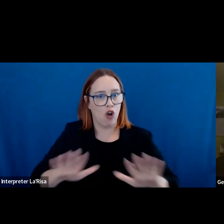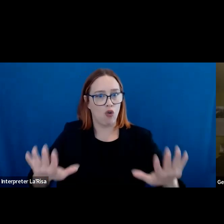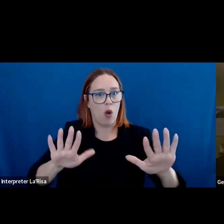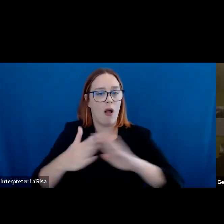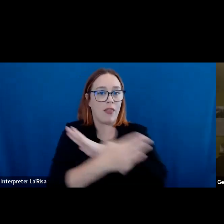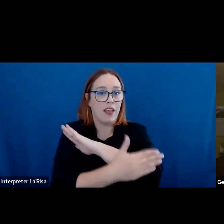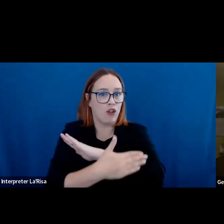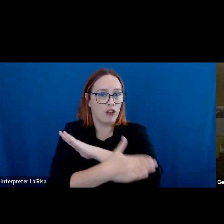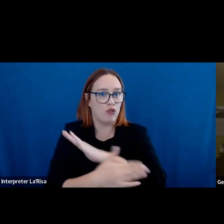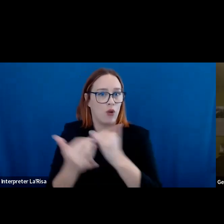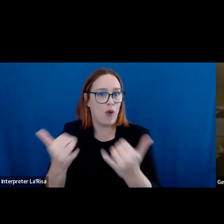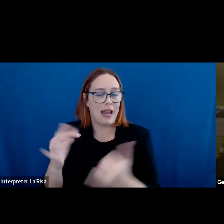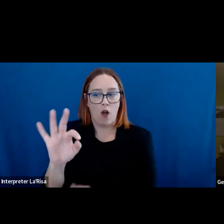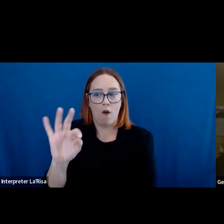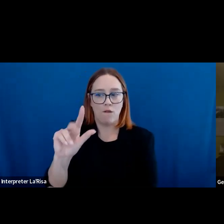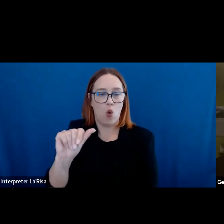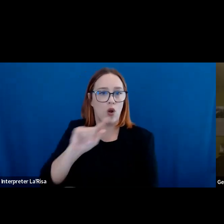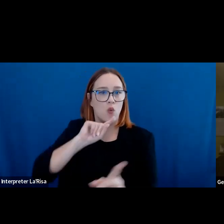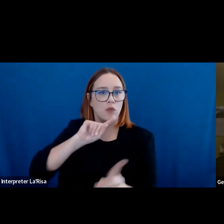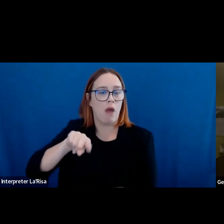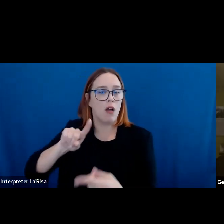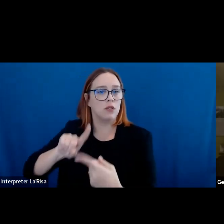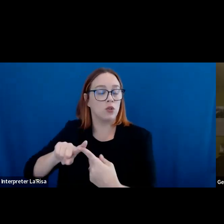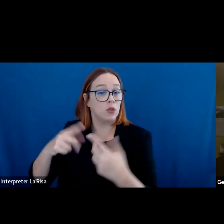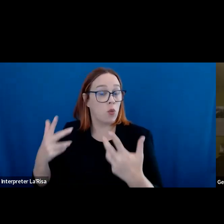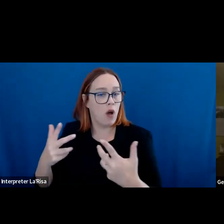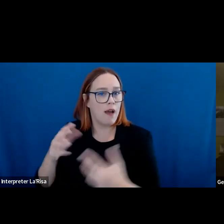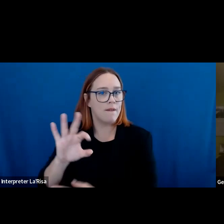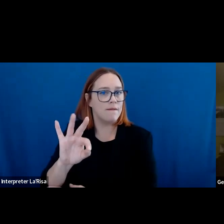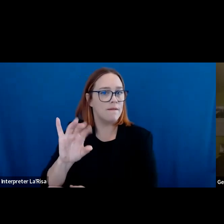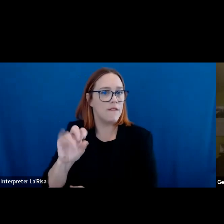primary directive we have is prevent institutionalization,